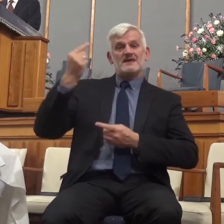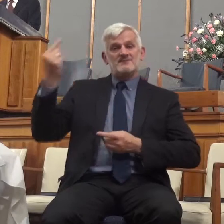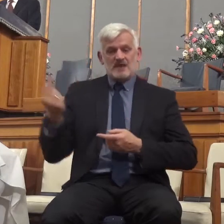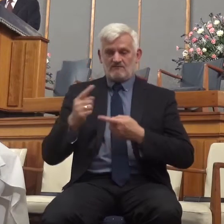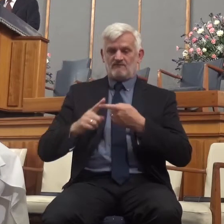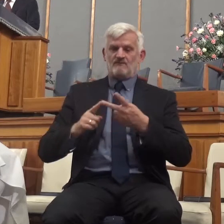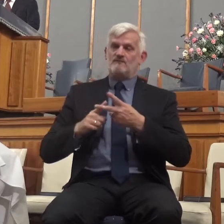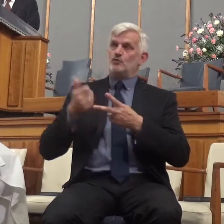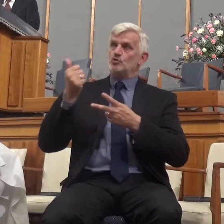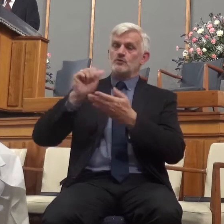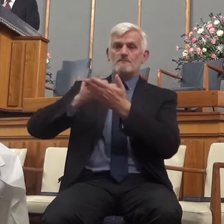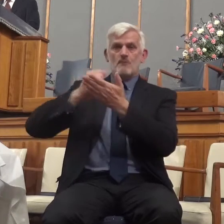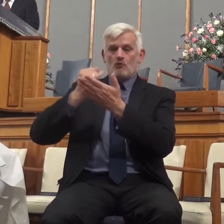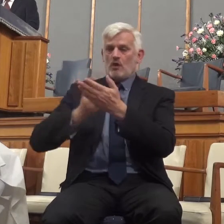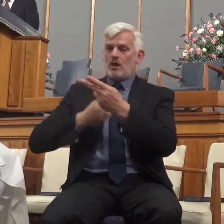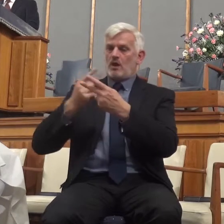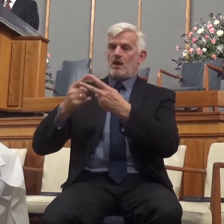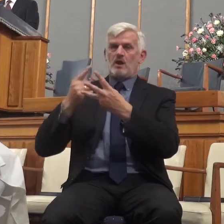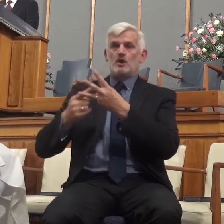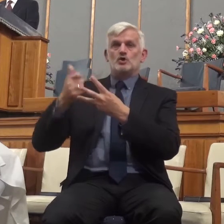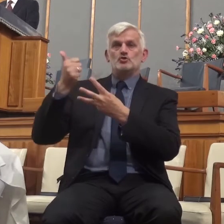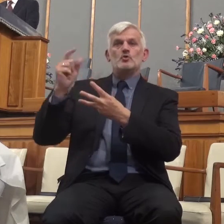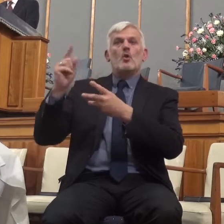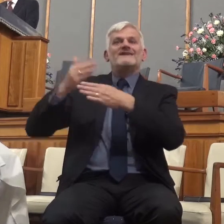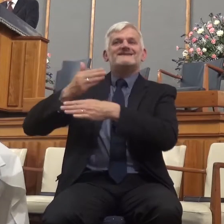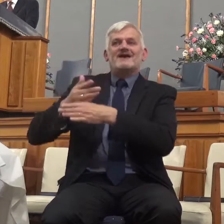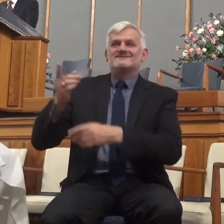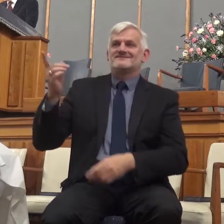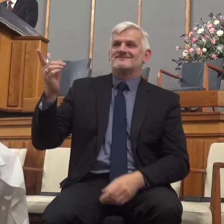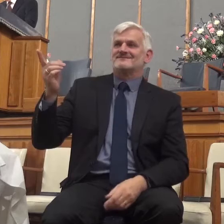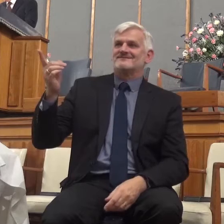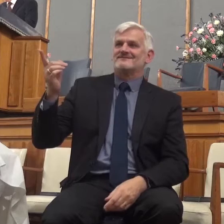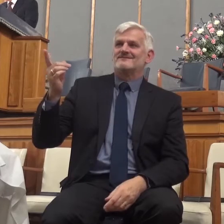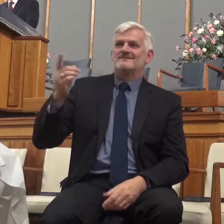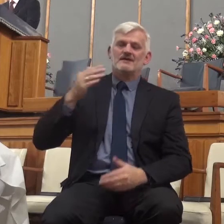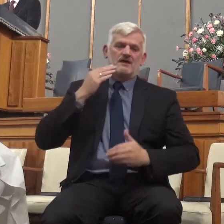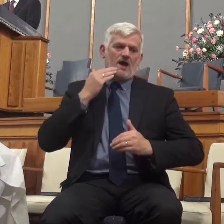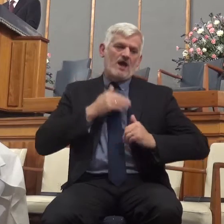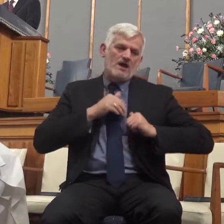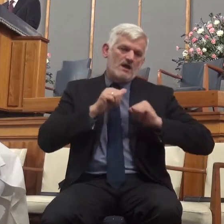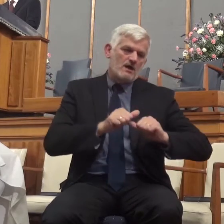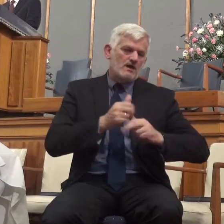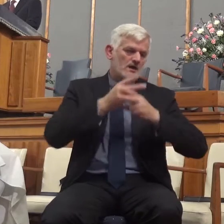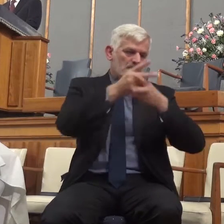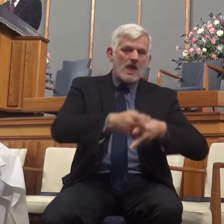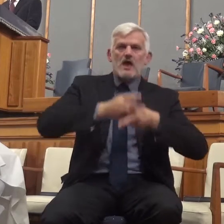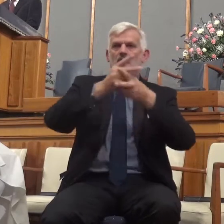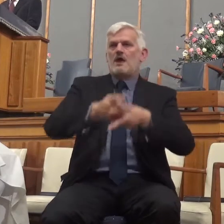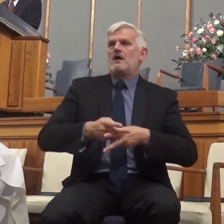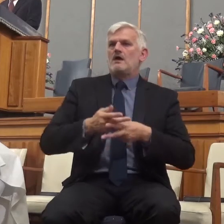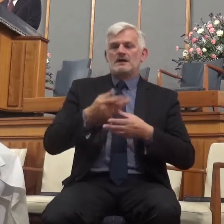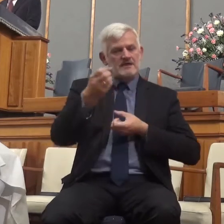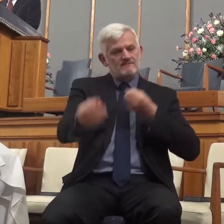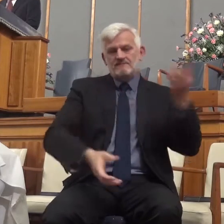kind, he is gracious, he is loving, he plans for his own, he is caring, he is